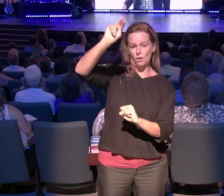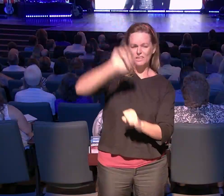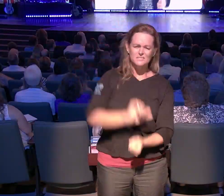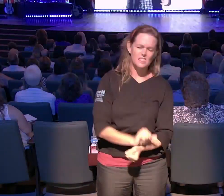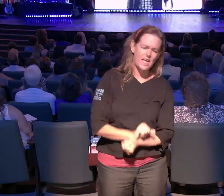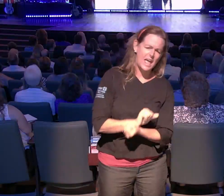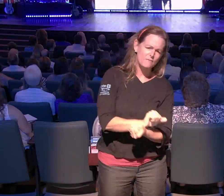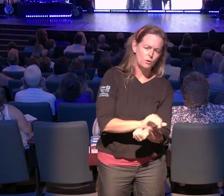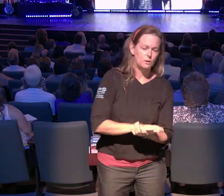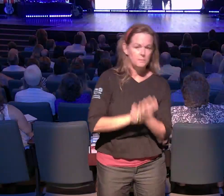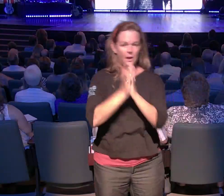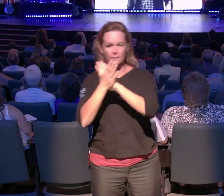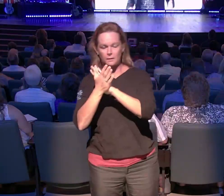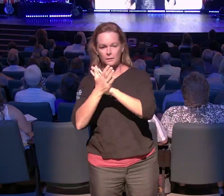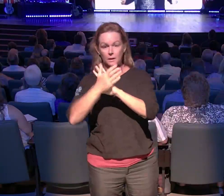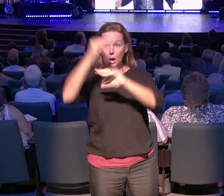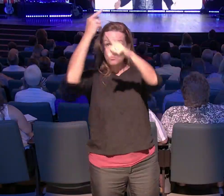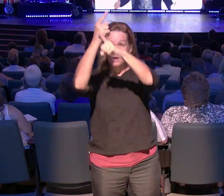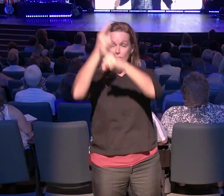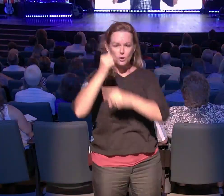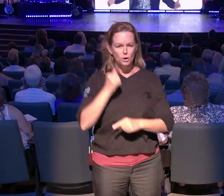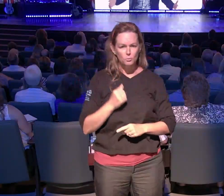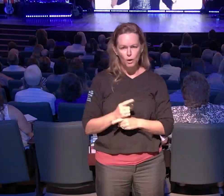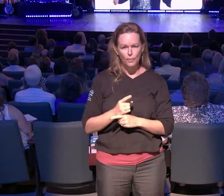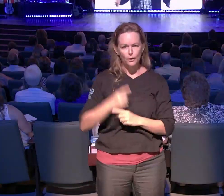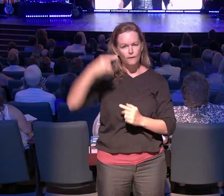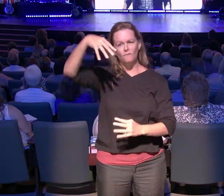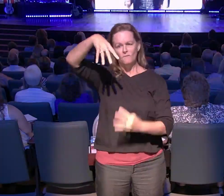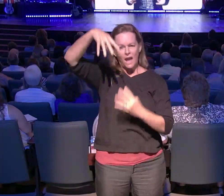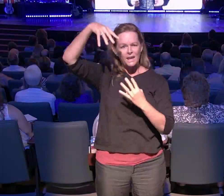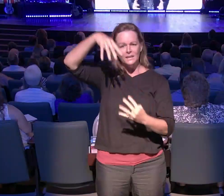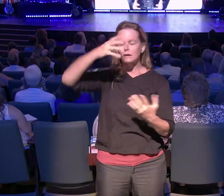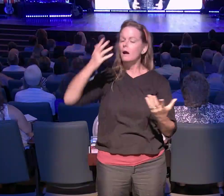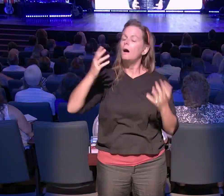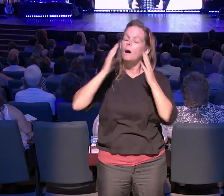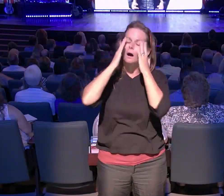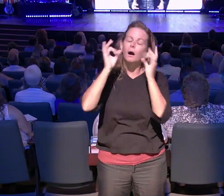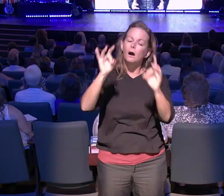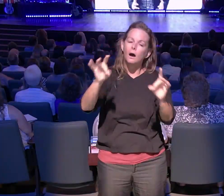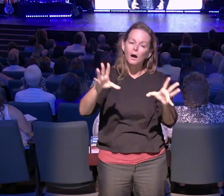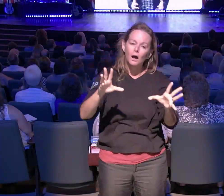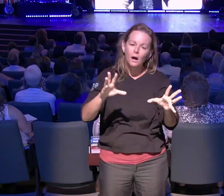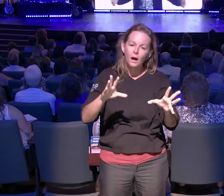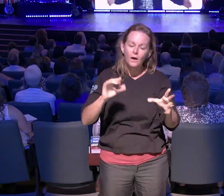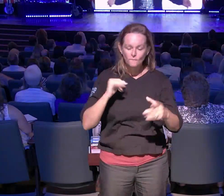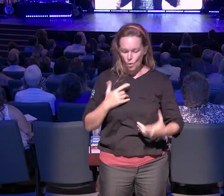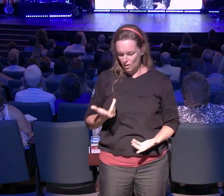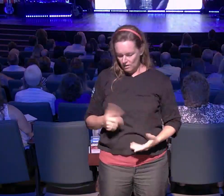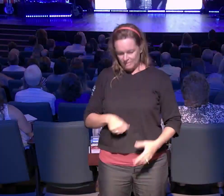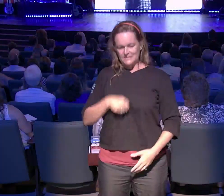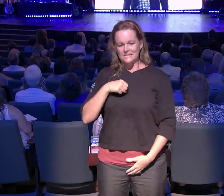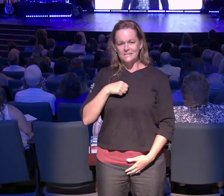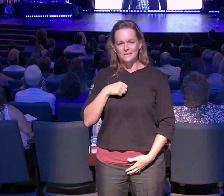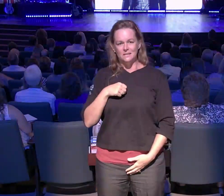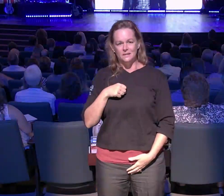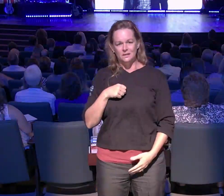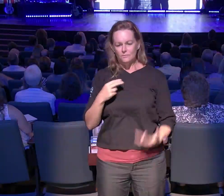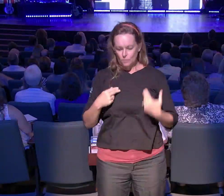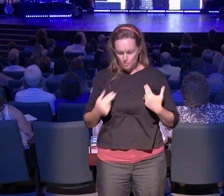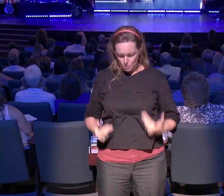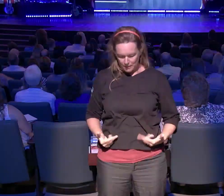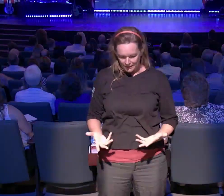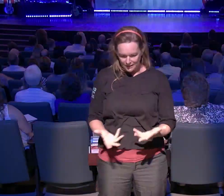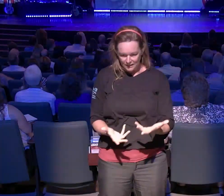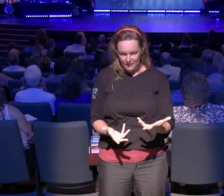slavery, brother fighting brother. And in the middle of it all, this president stood up for the dignity of humanity and kept our country from imploding from